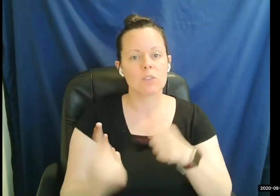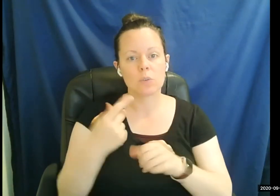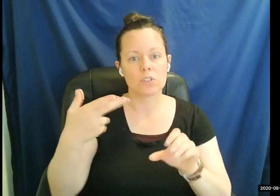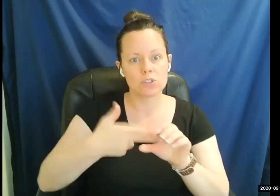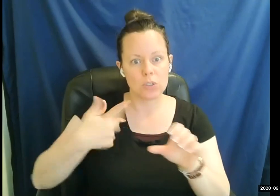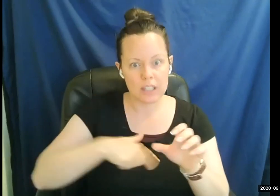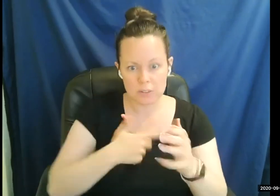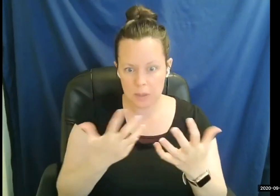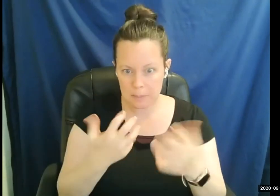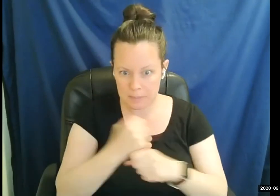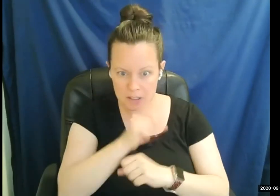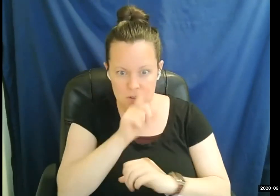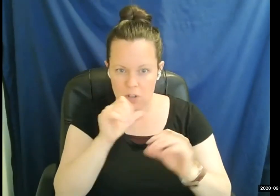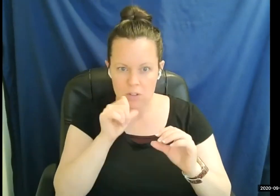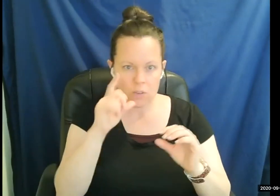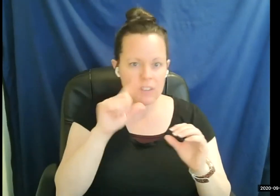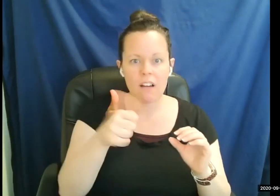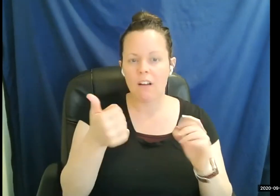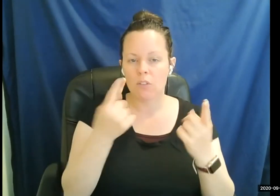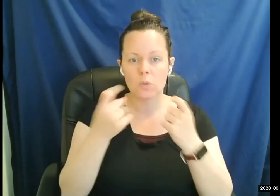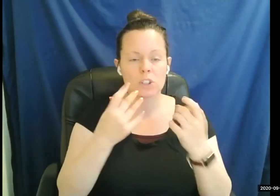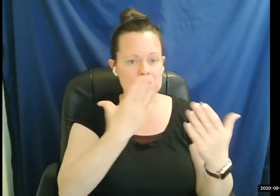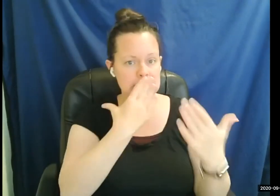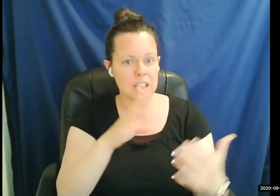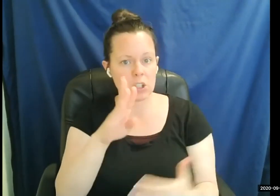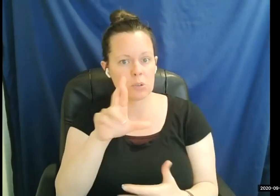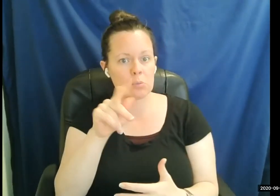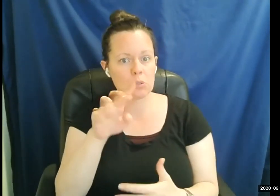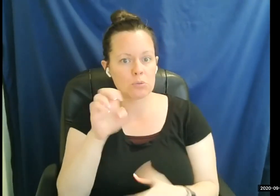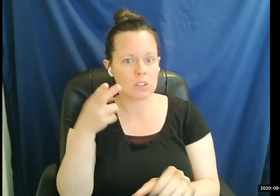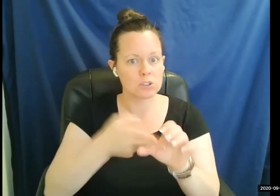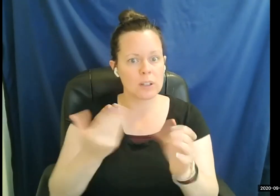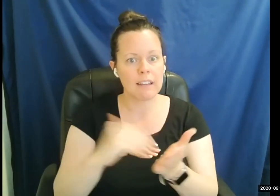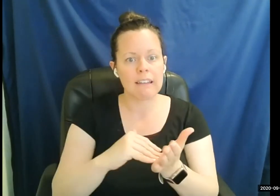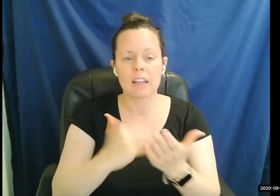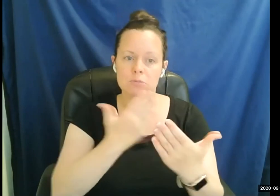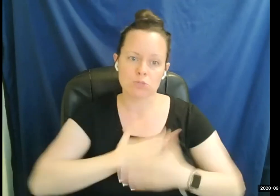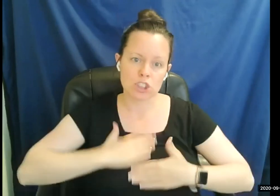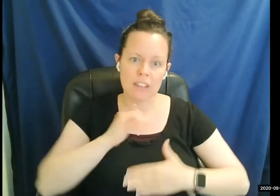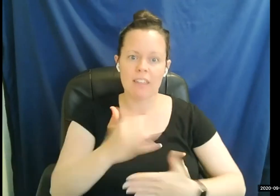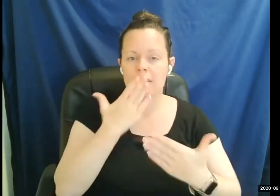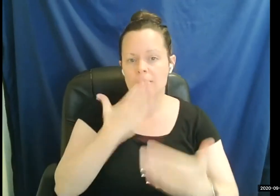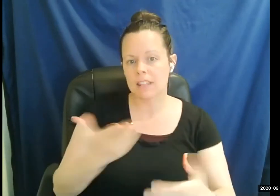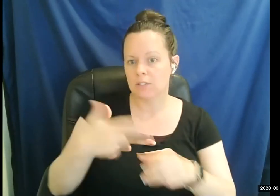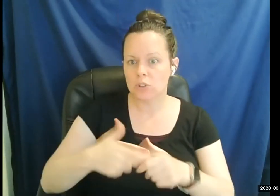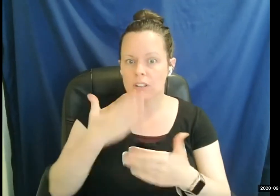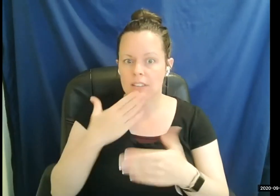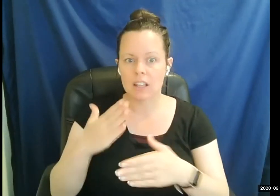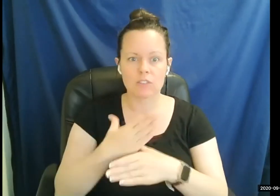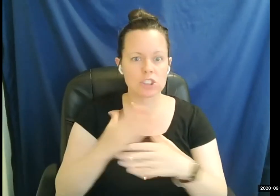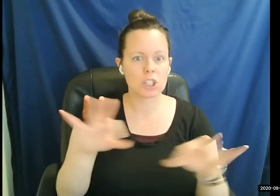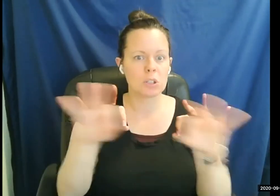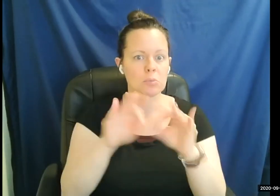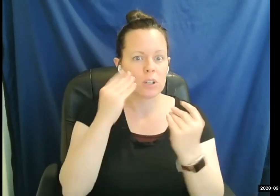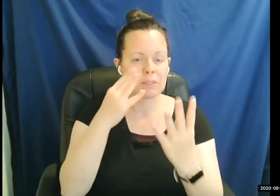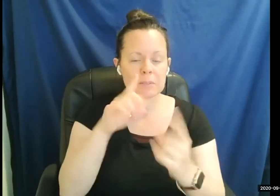don't think we have any additional questions. Thank you, Brooke, for being here again. We appreciate it. Thanks for joining us. Thanks for sharing this important information. We really rely